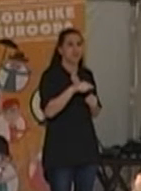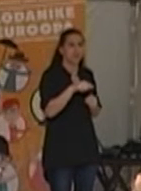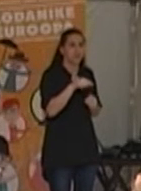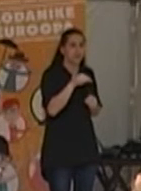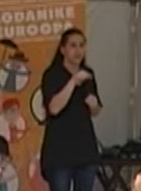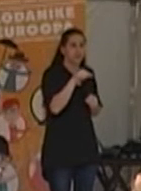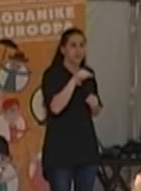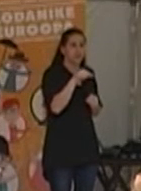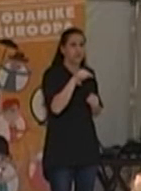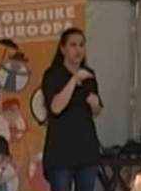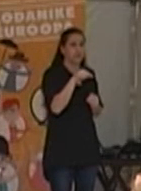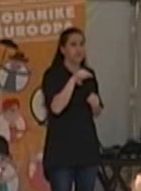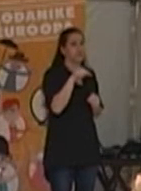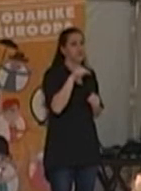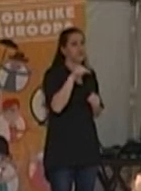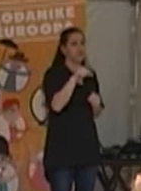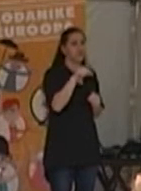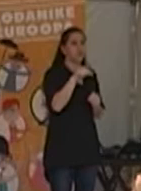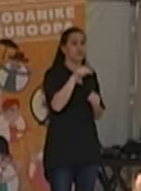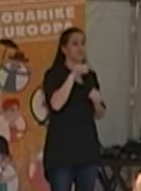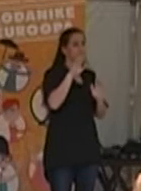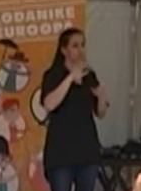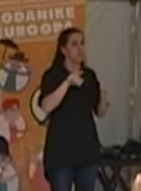it should be a common discussion